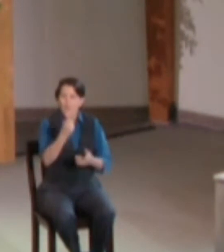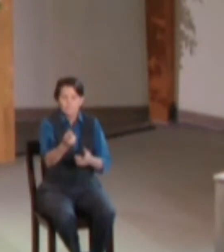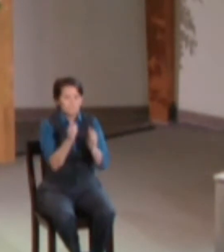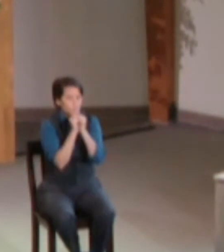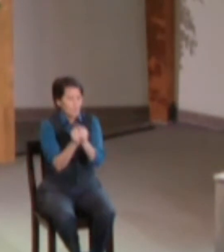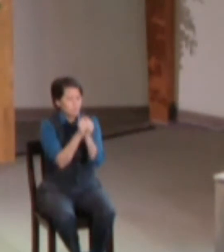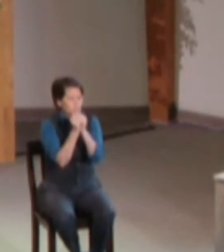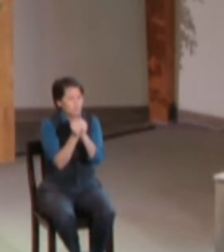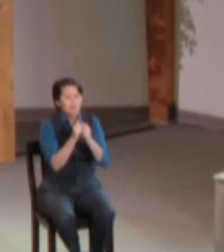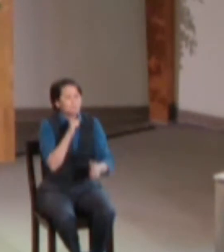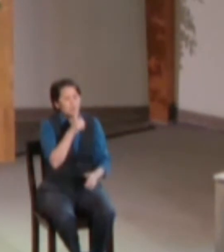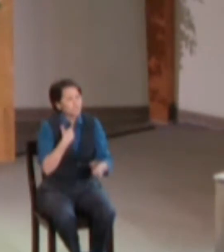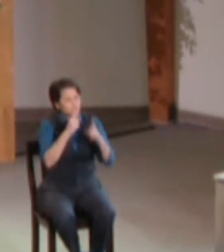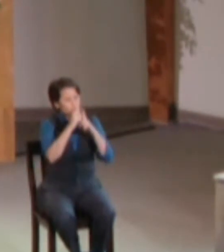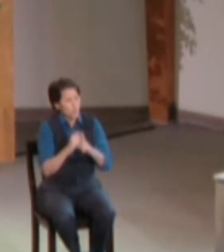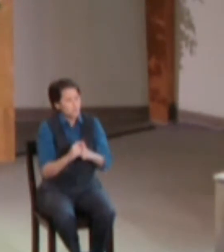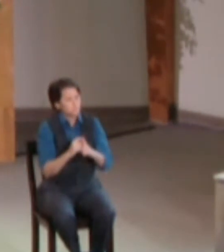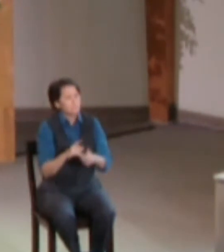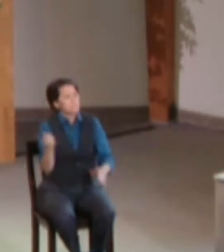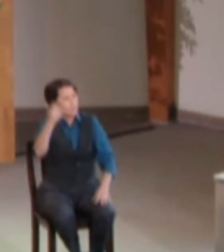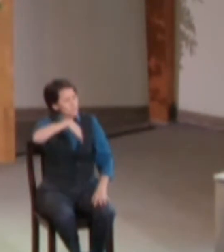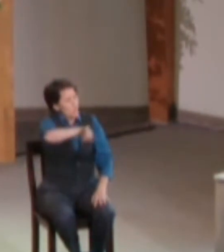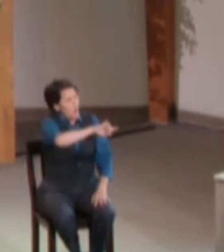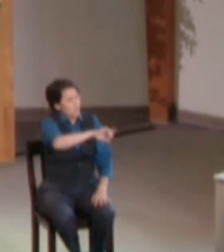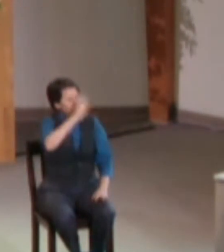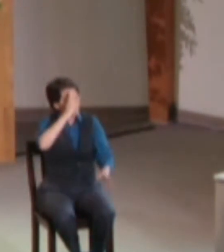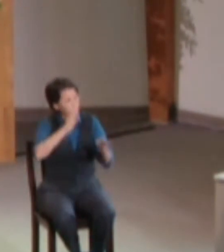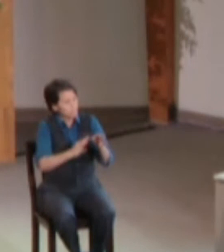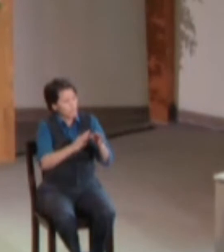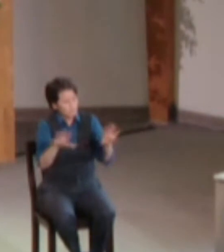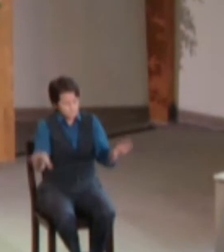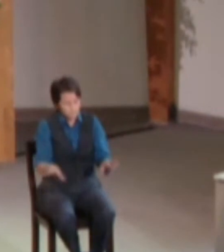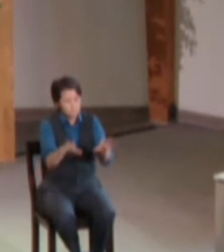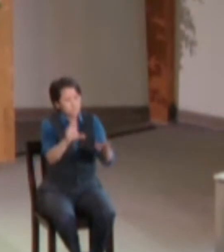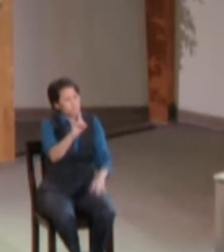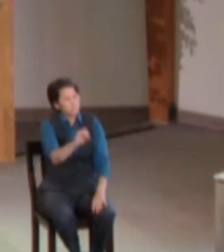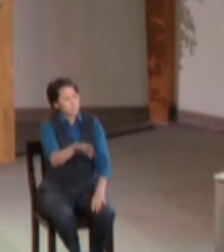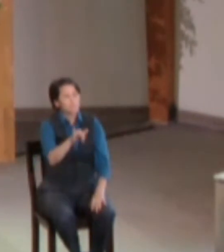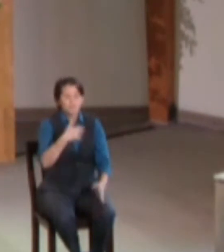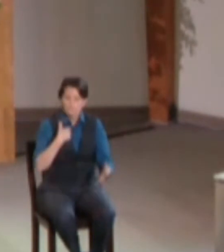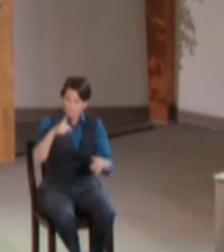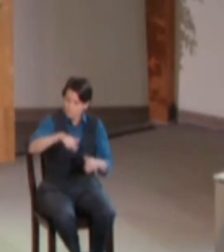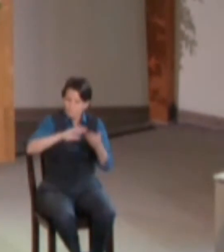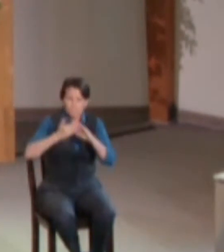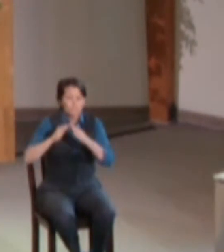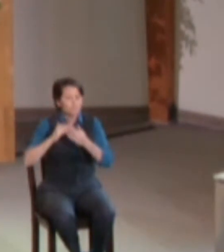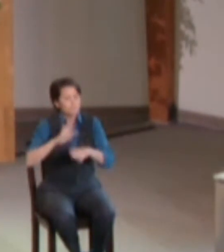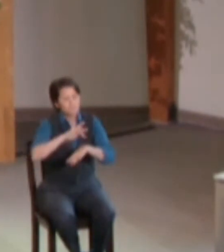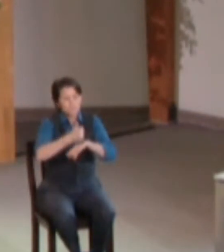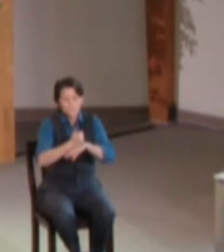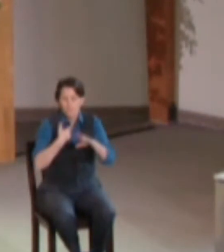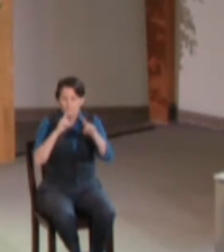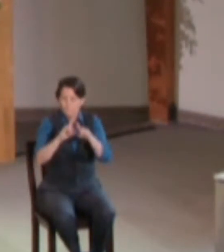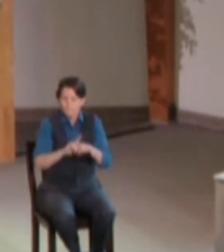us to help bring this into fruition. And so there are lots of ways that you can give to this community. You can set up your online recurring